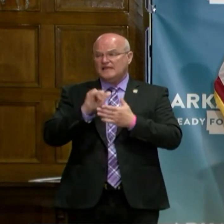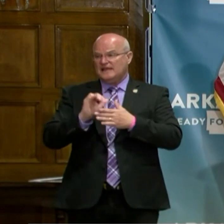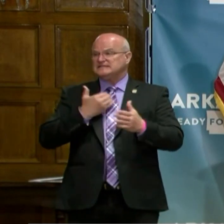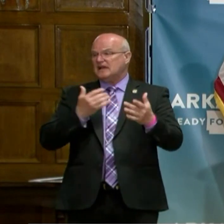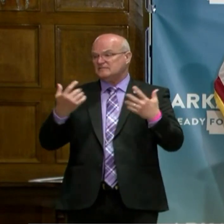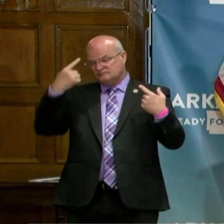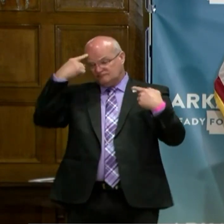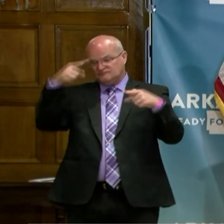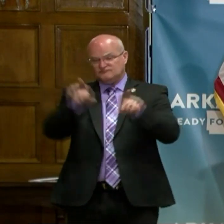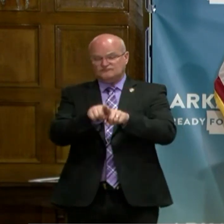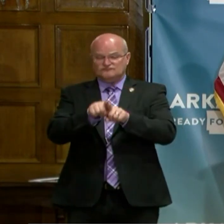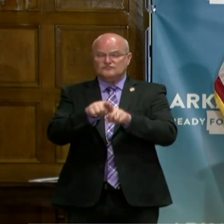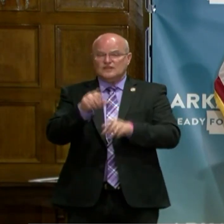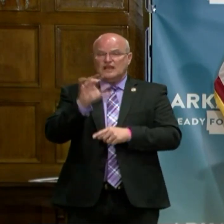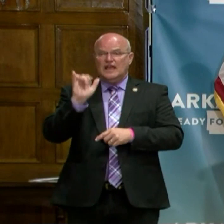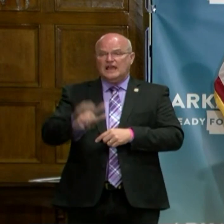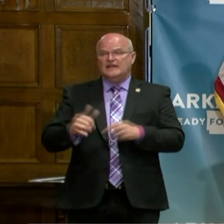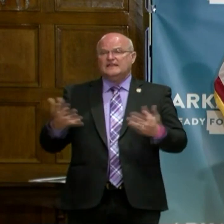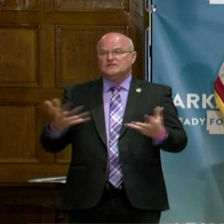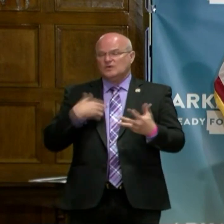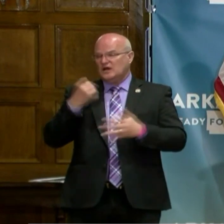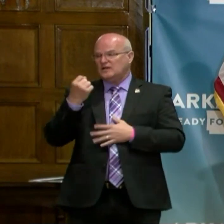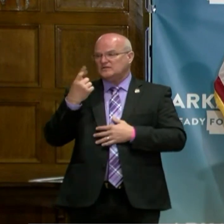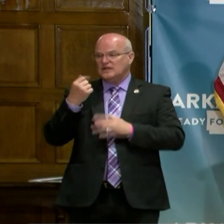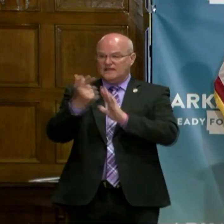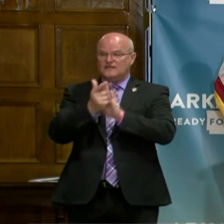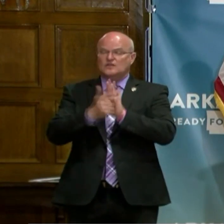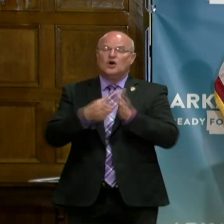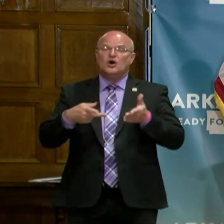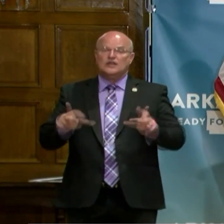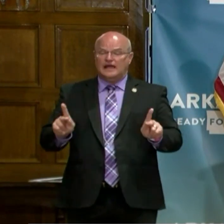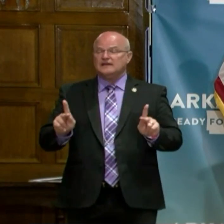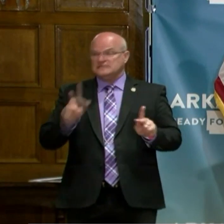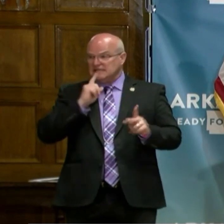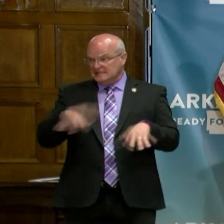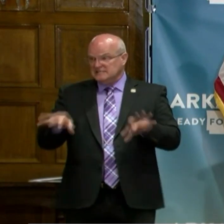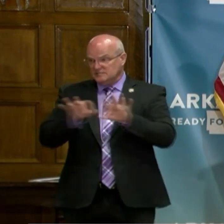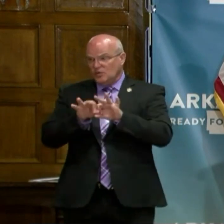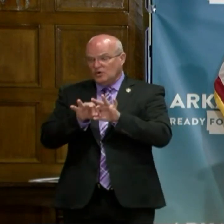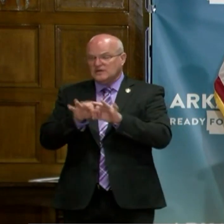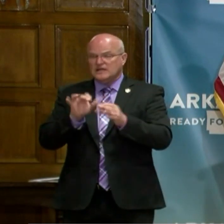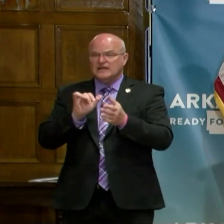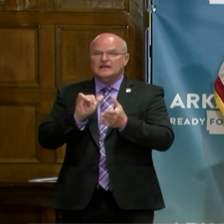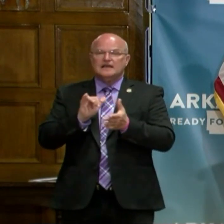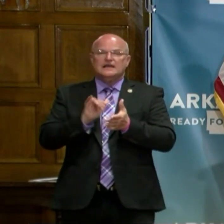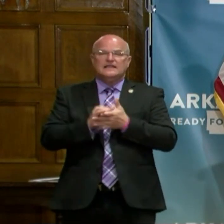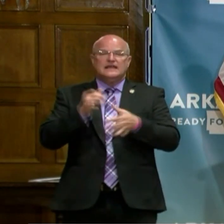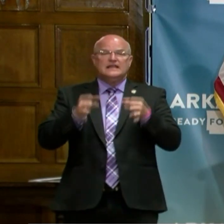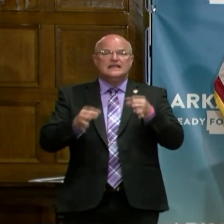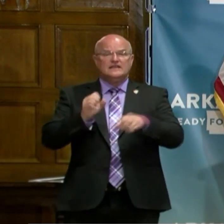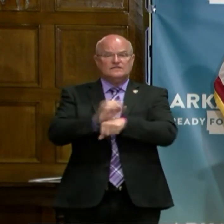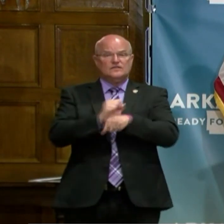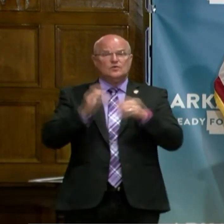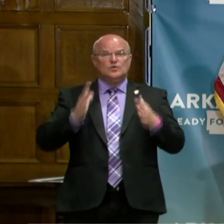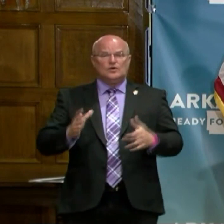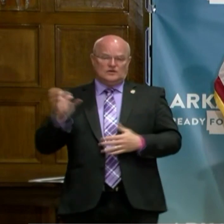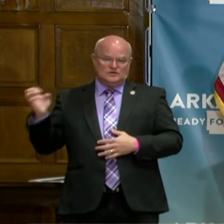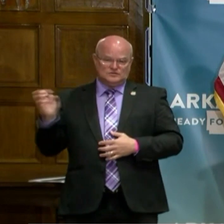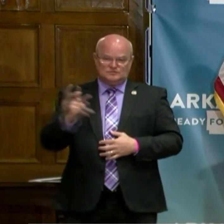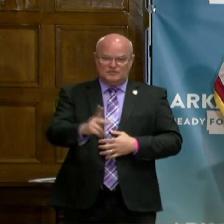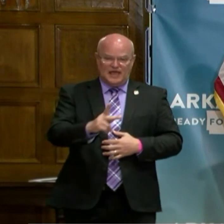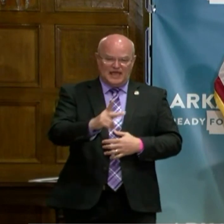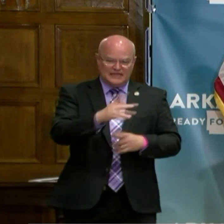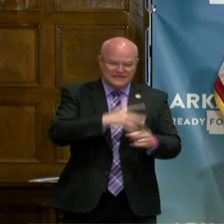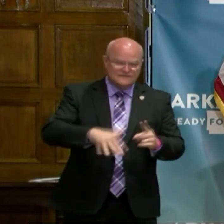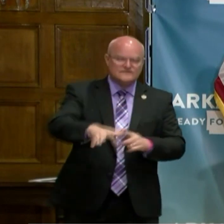that's our consensus, and that's what I understand the law allows. And it is important that if the worker goes back in